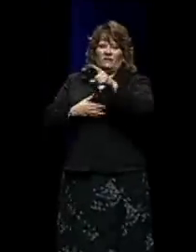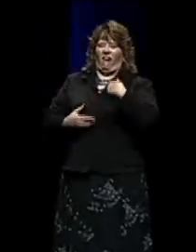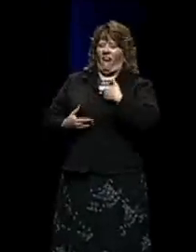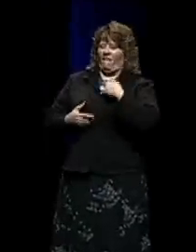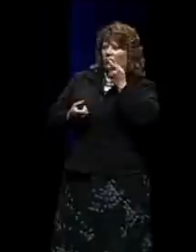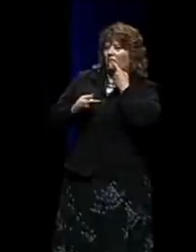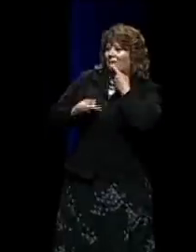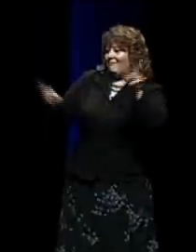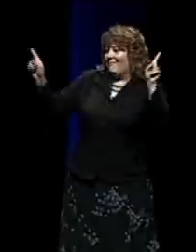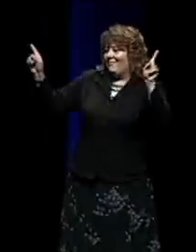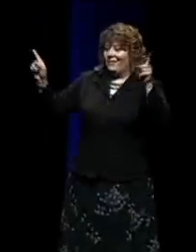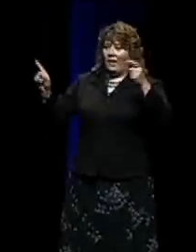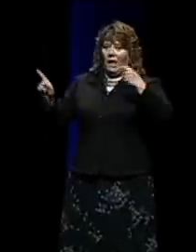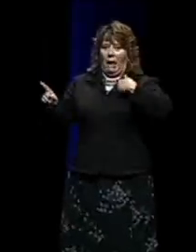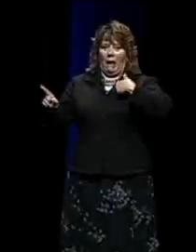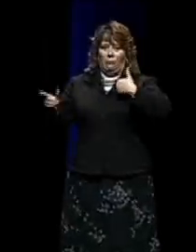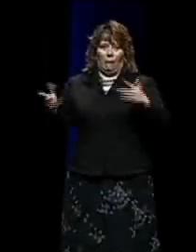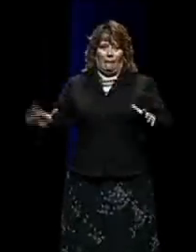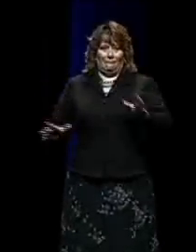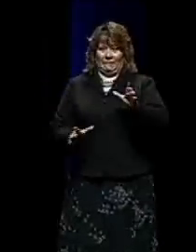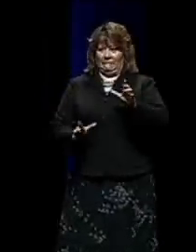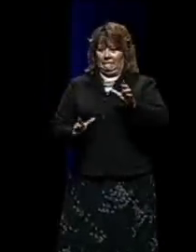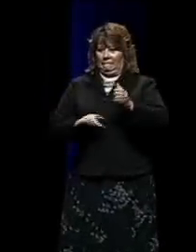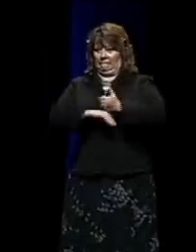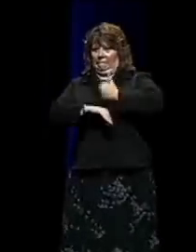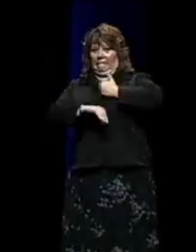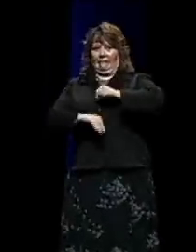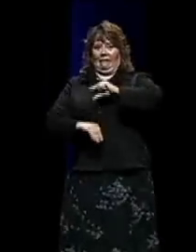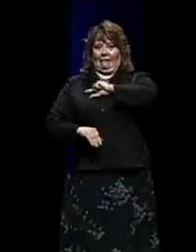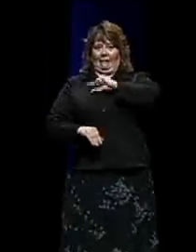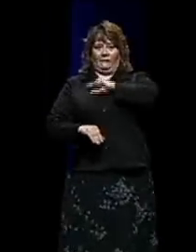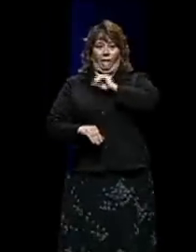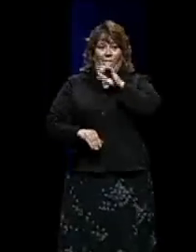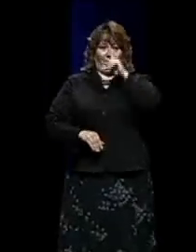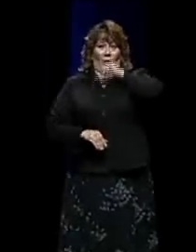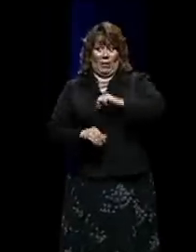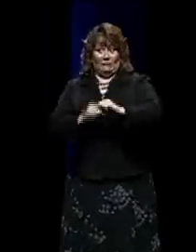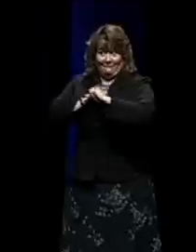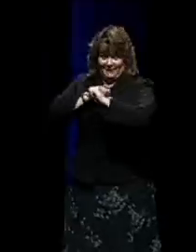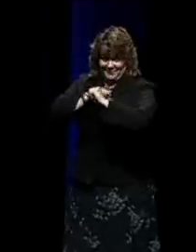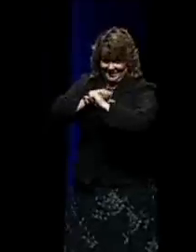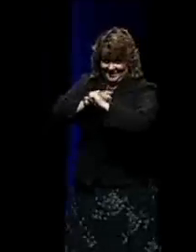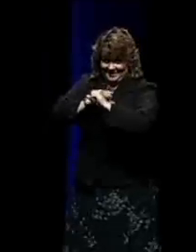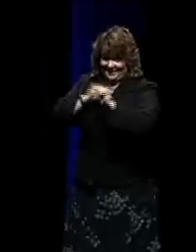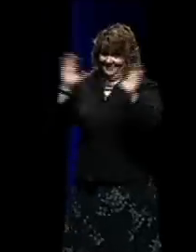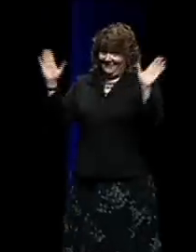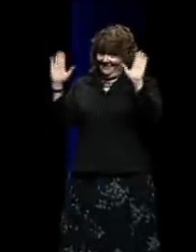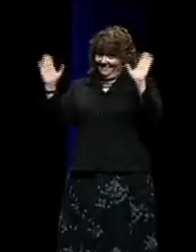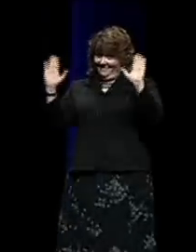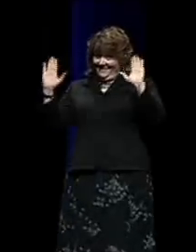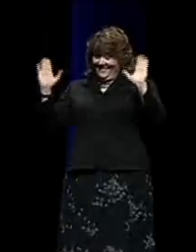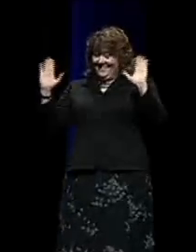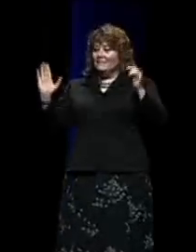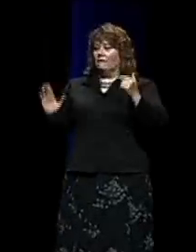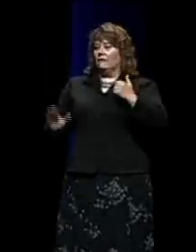Before I state the next question, I would like to say that I don't want to be accused of false advertising.